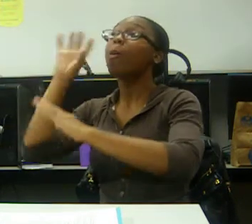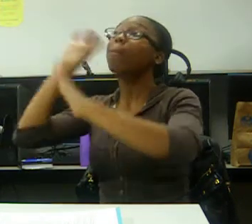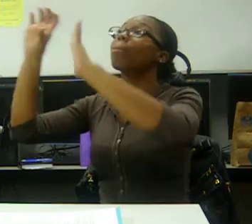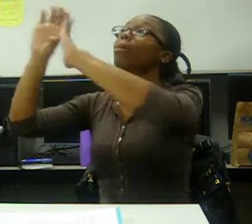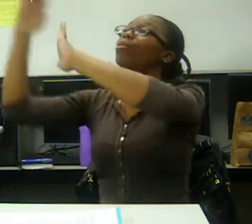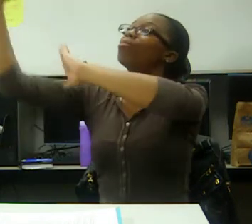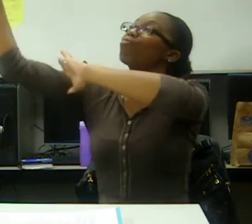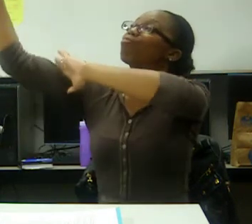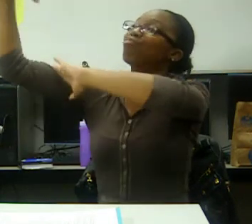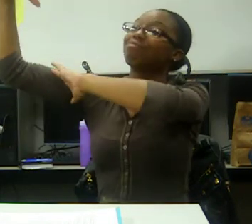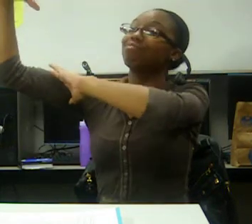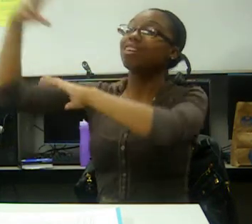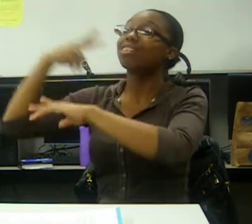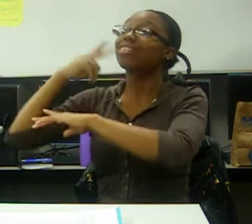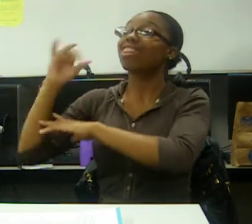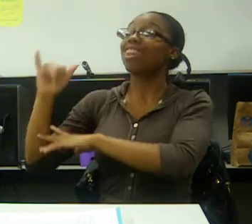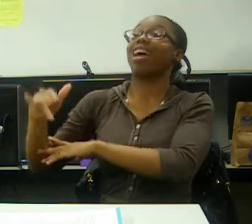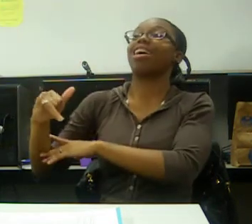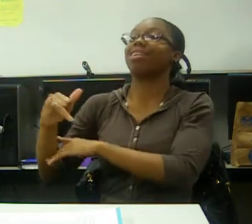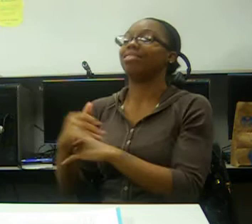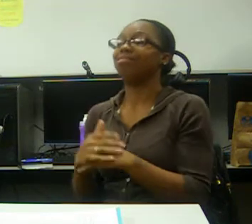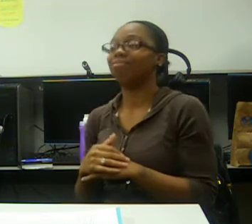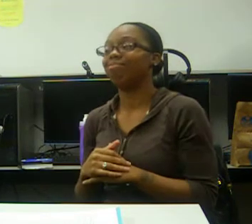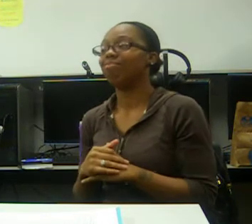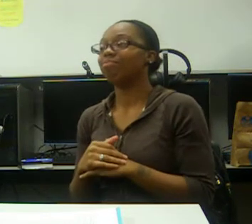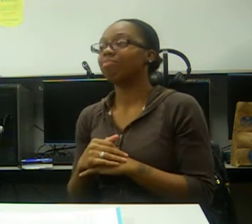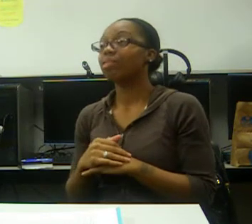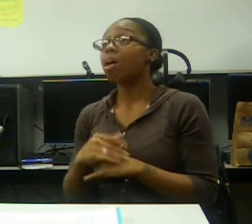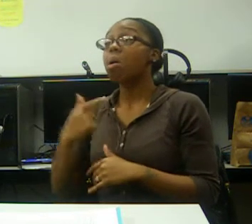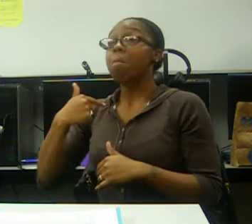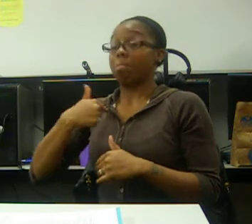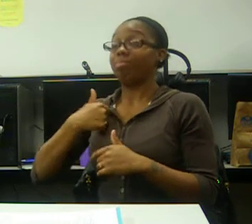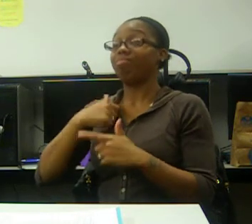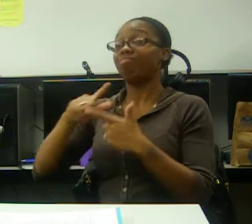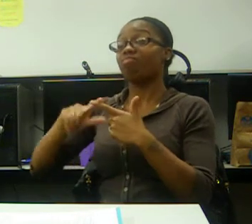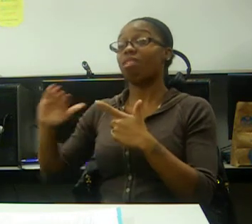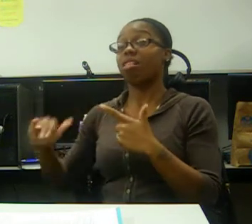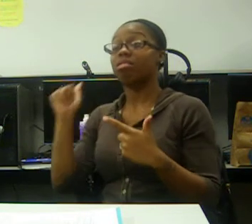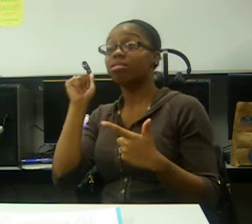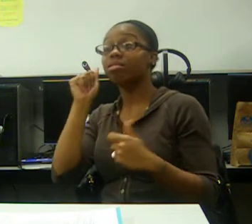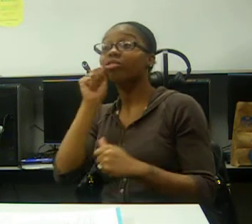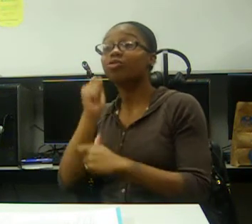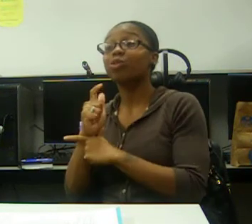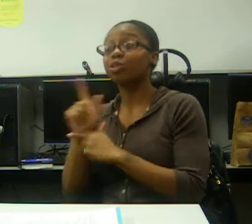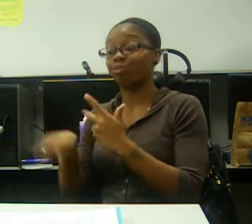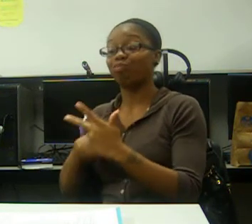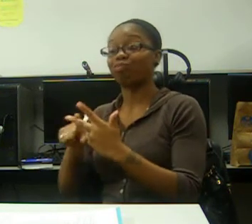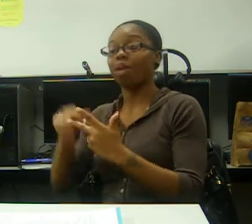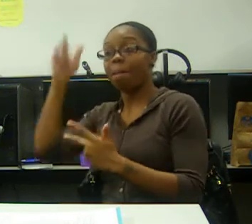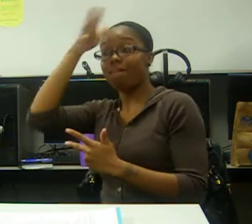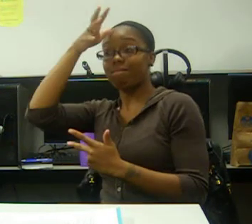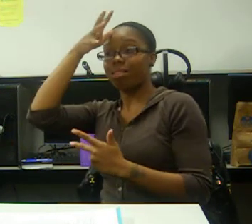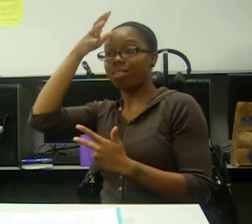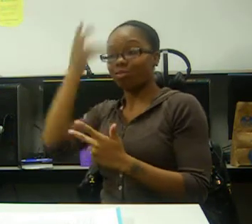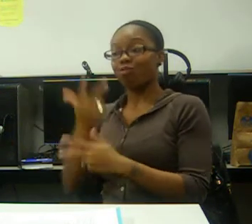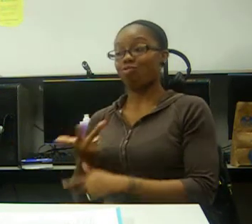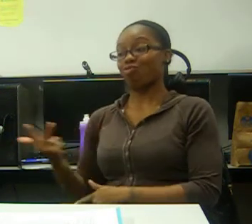moment. So I remember it was me, my little sister, and my dad who all rode on that roller coaster